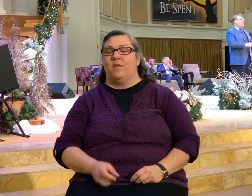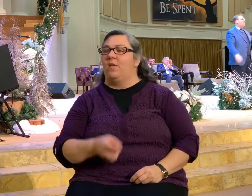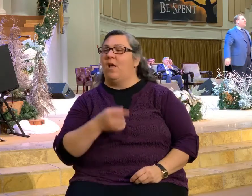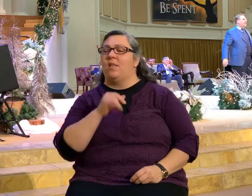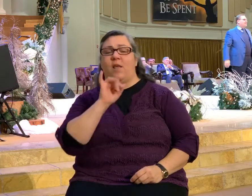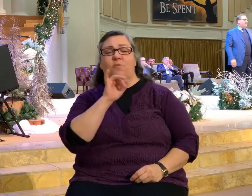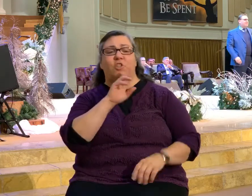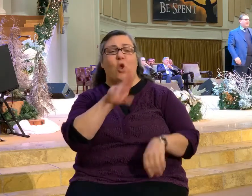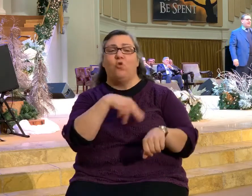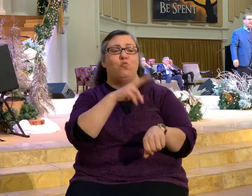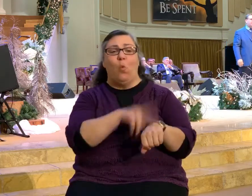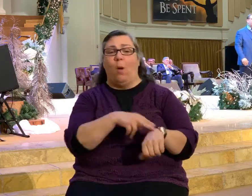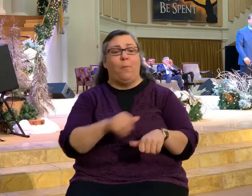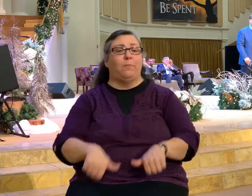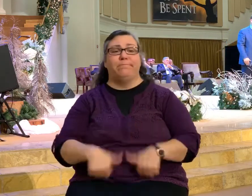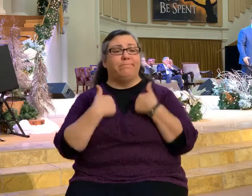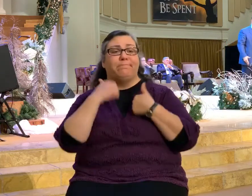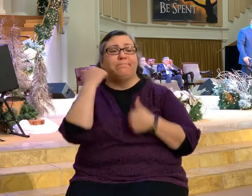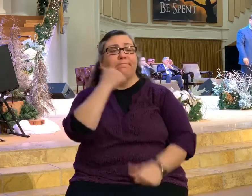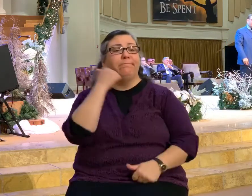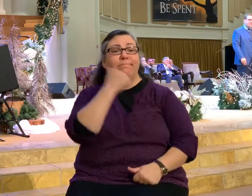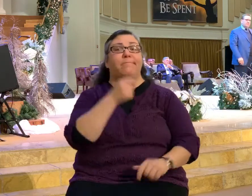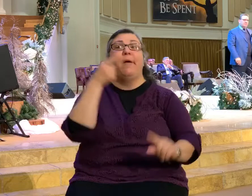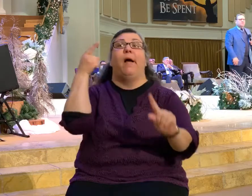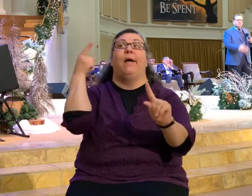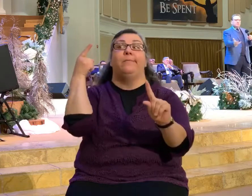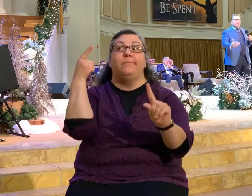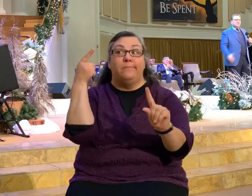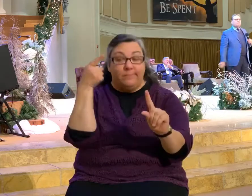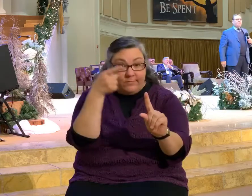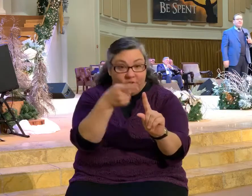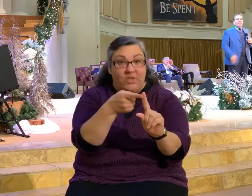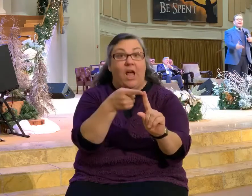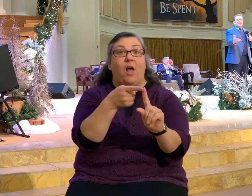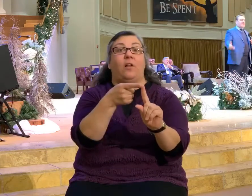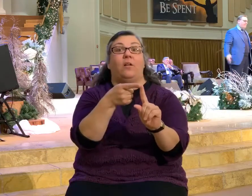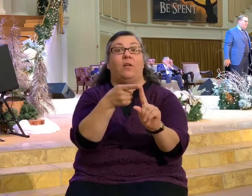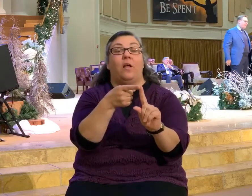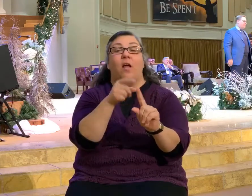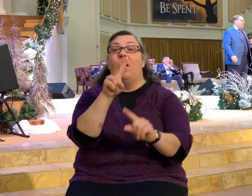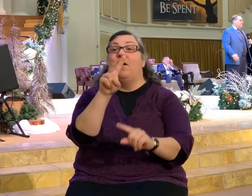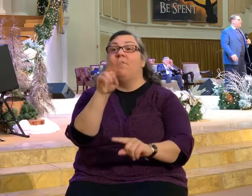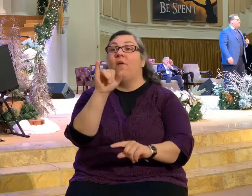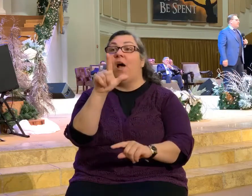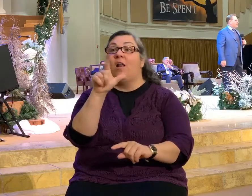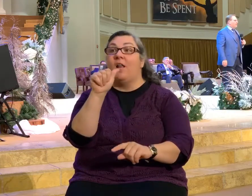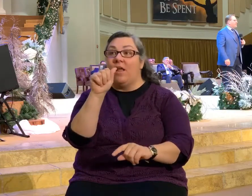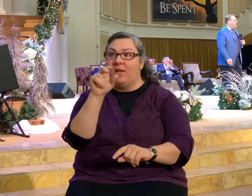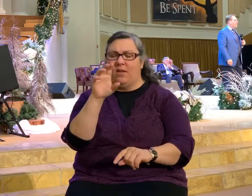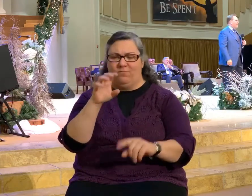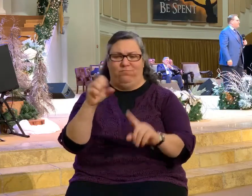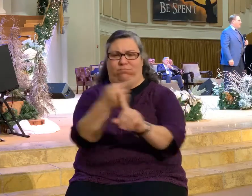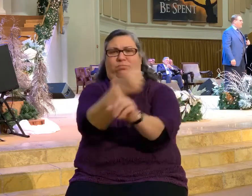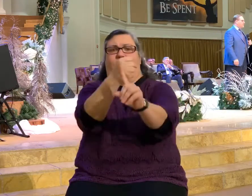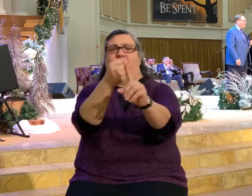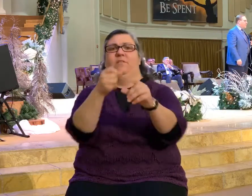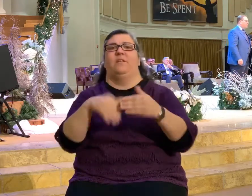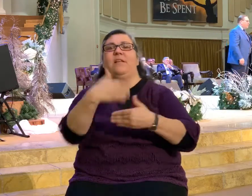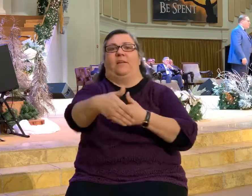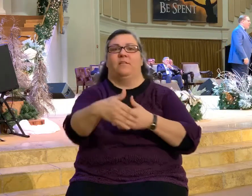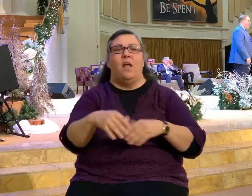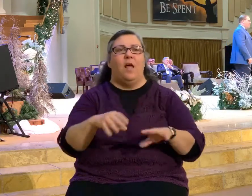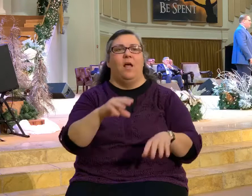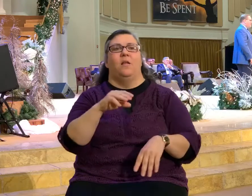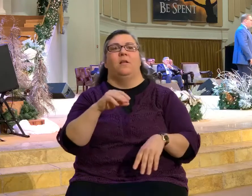Just a normal everyday thing until violence was simply the next step. Not only sadomasochism,